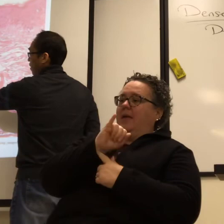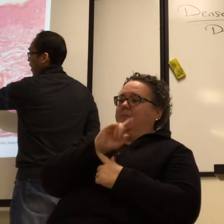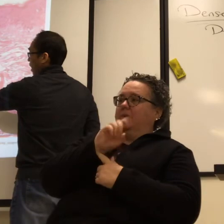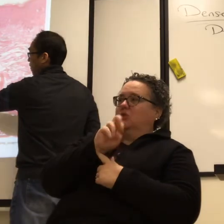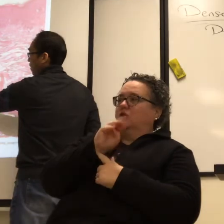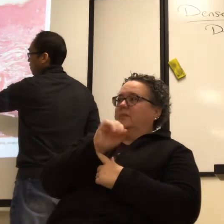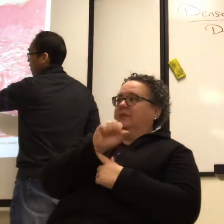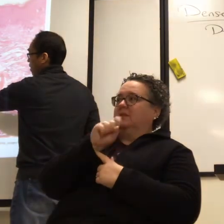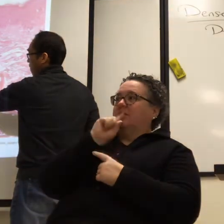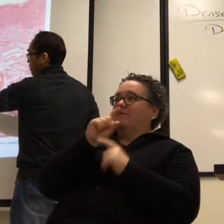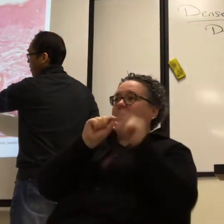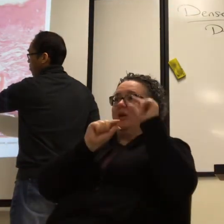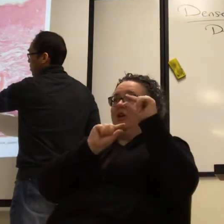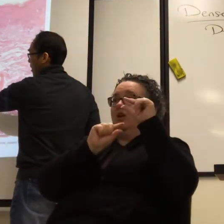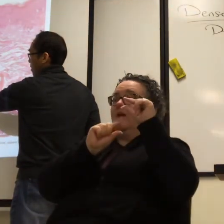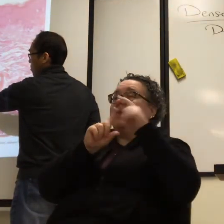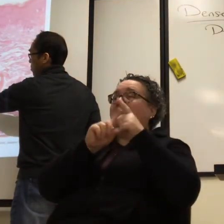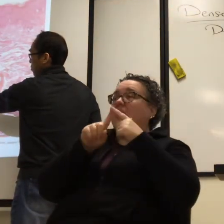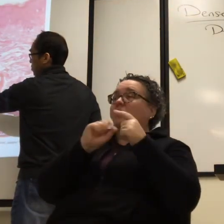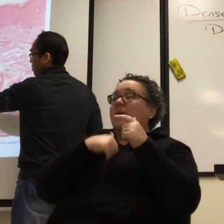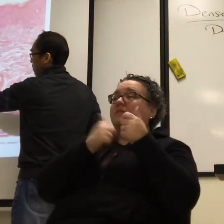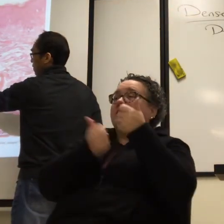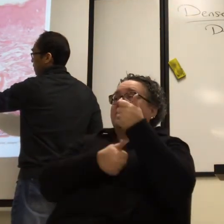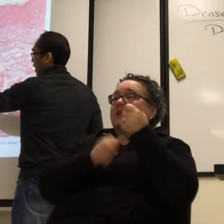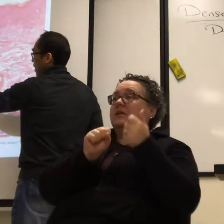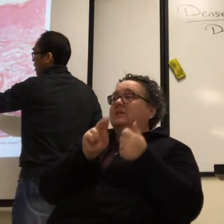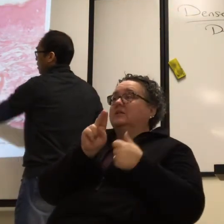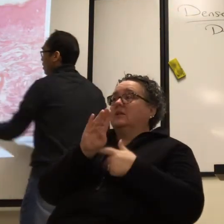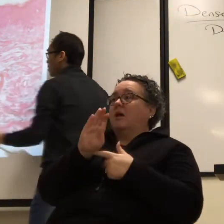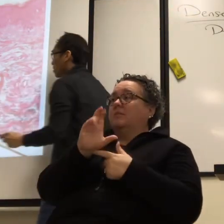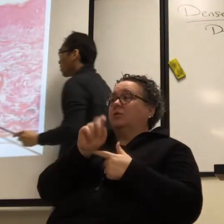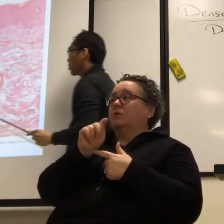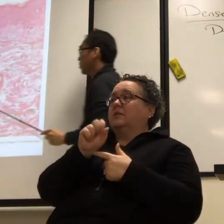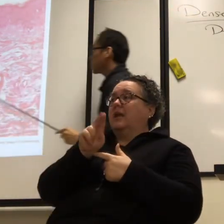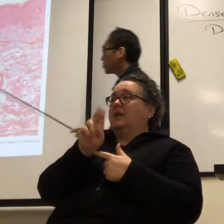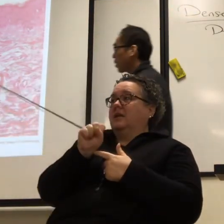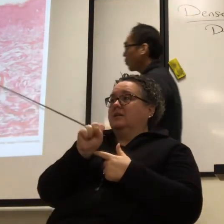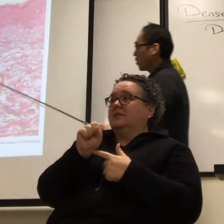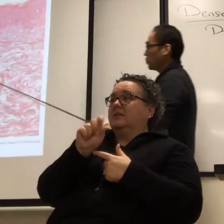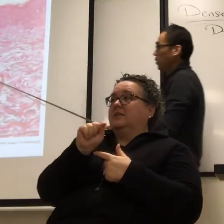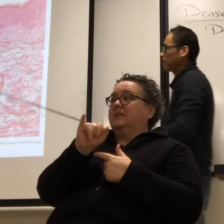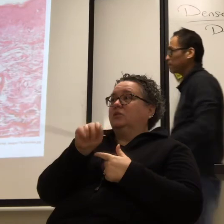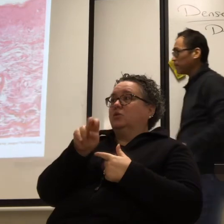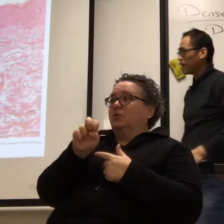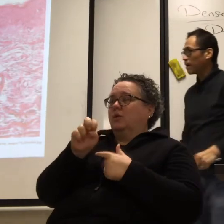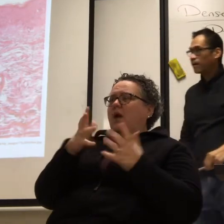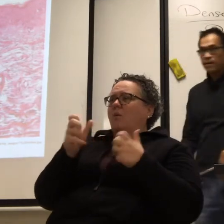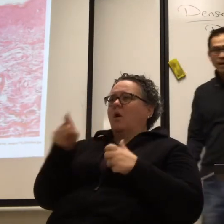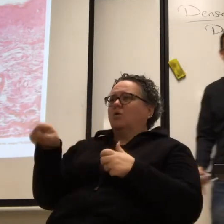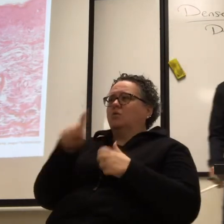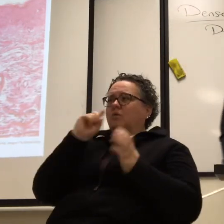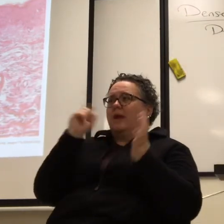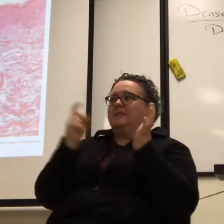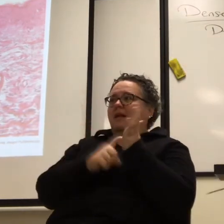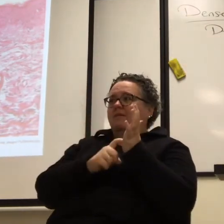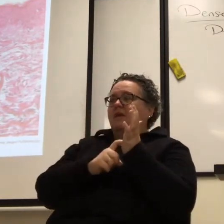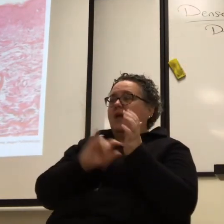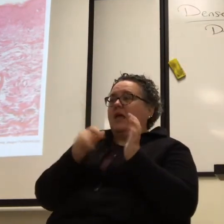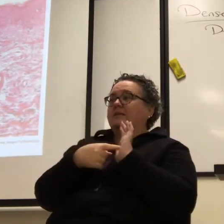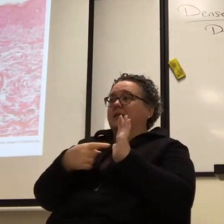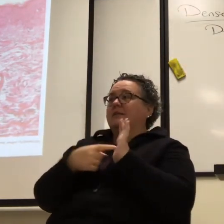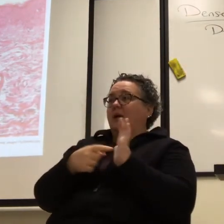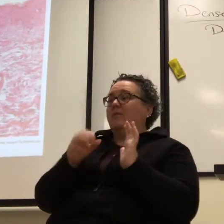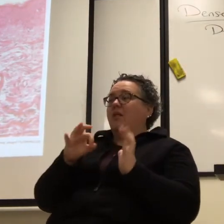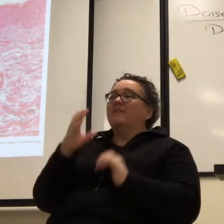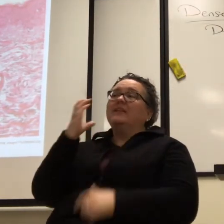here, okay? And then you have the subcutaneous tissue, which is full of fat. So the dermis is what I want you to identify as an example